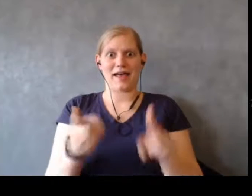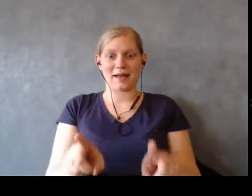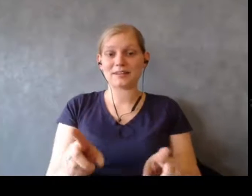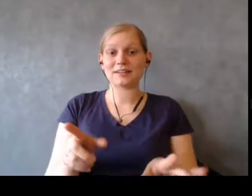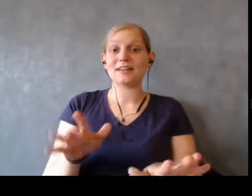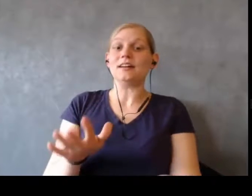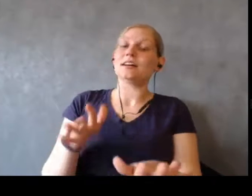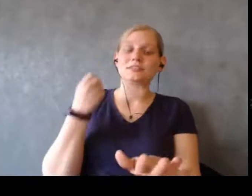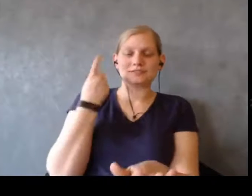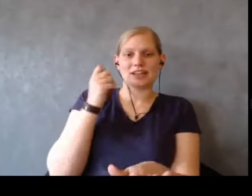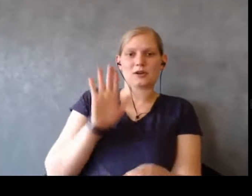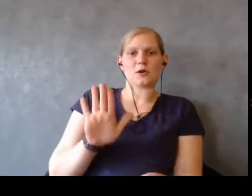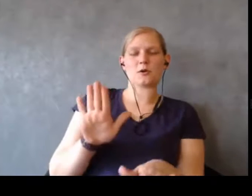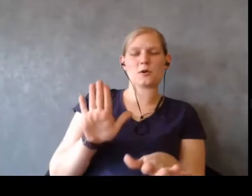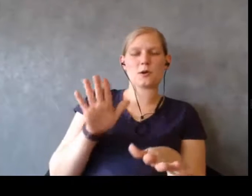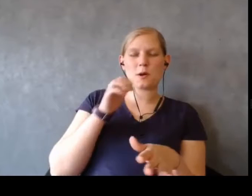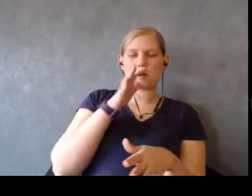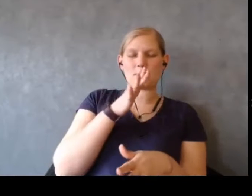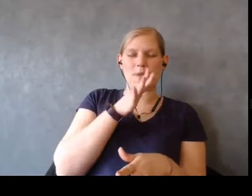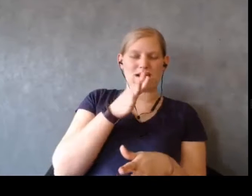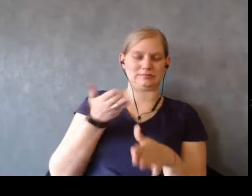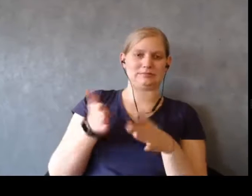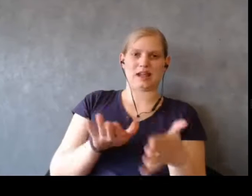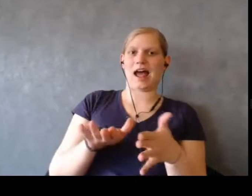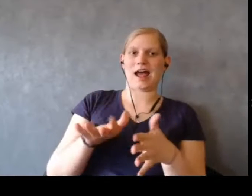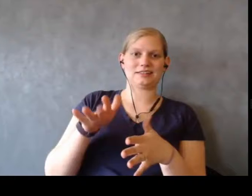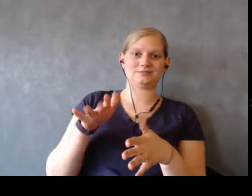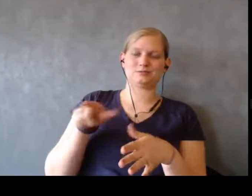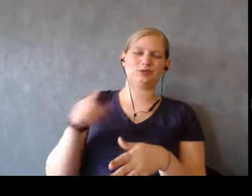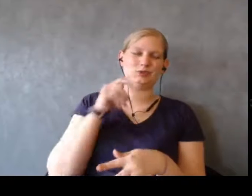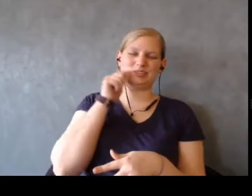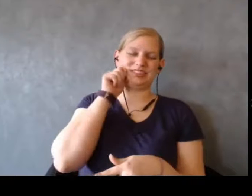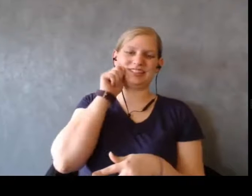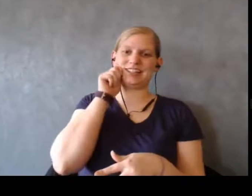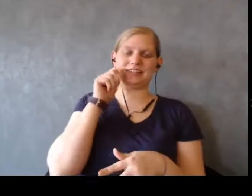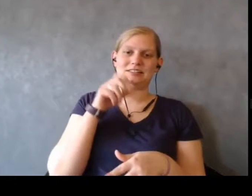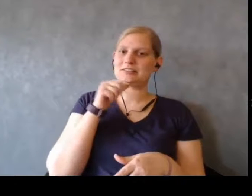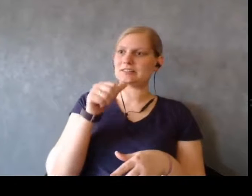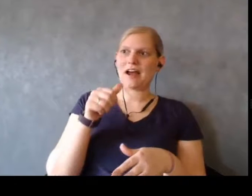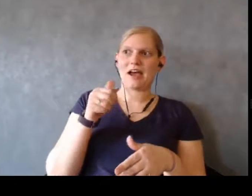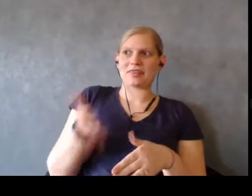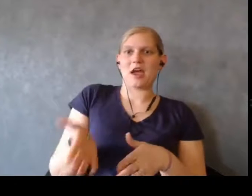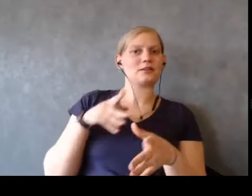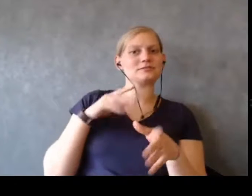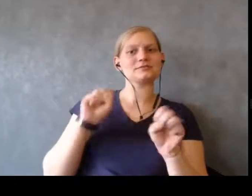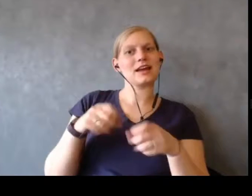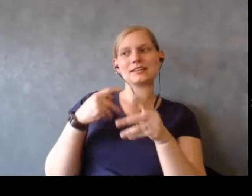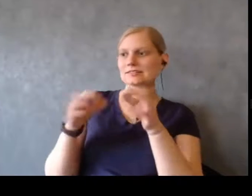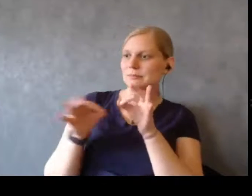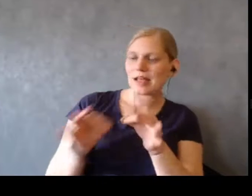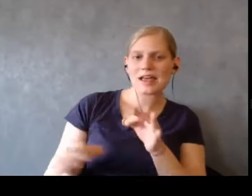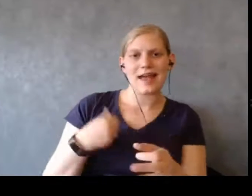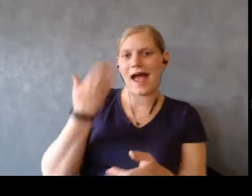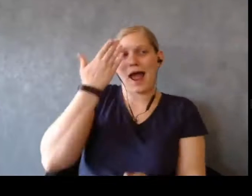had died when she was a teenager, and so her mom wasn't around to tell her about birth, and I have no idea why her doctor didn't give